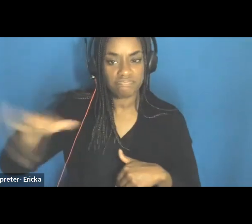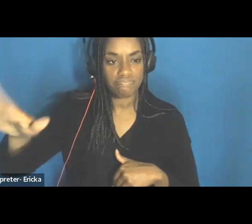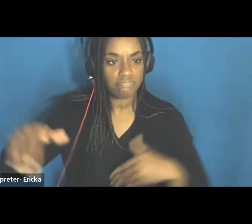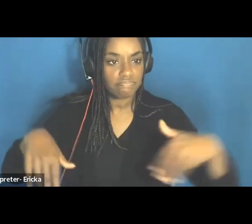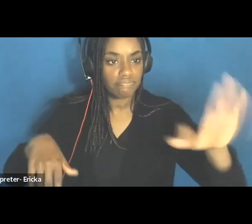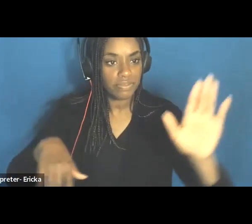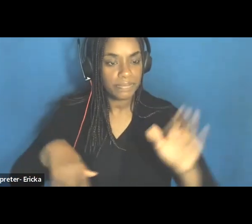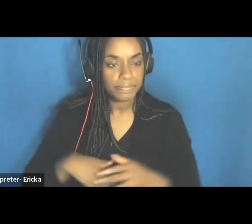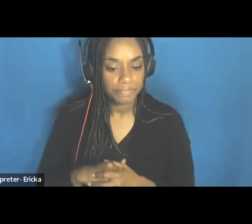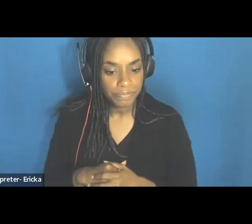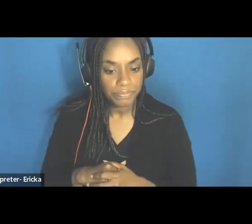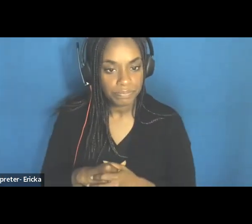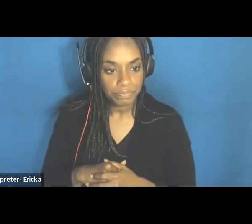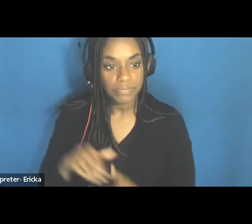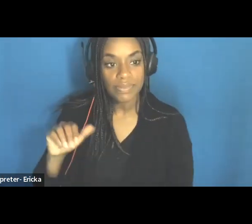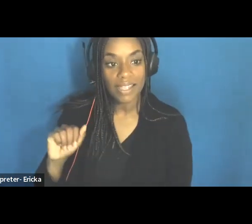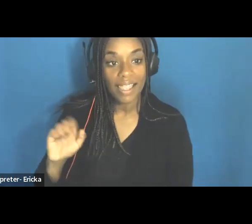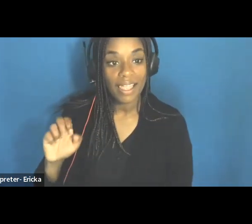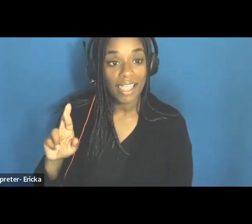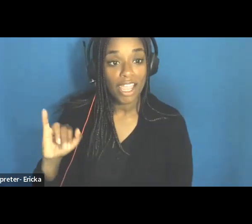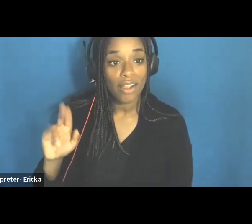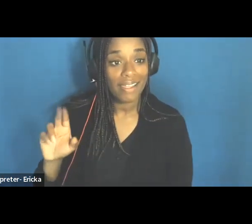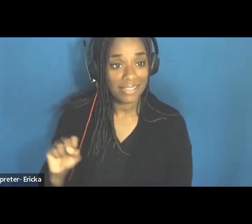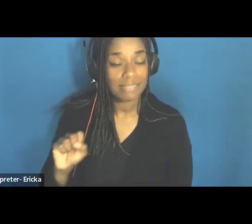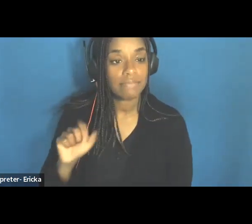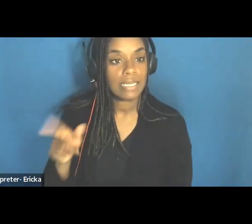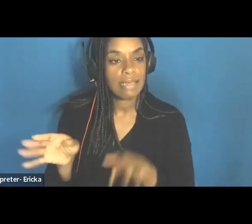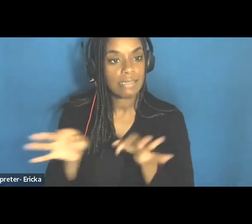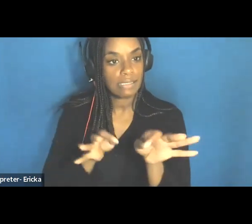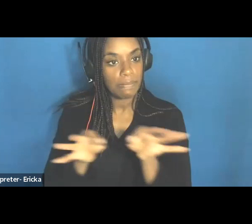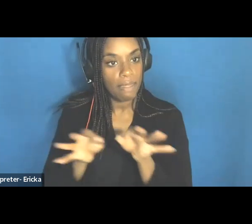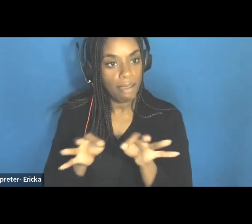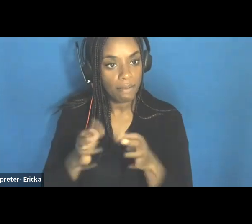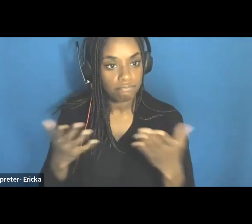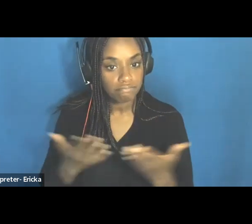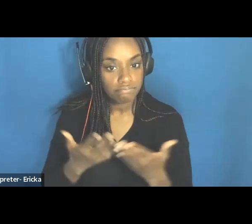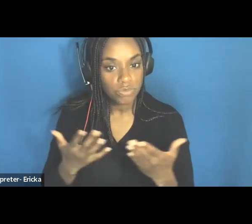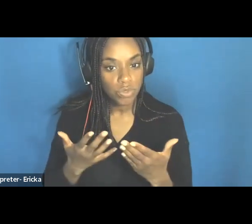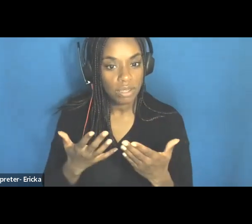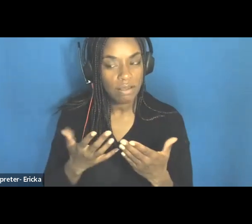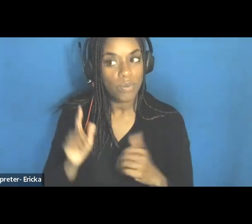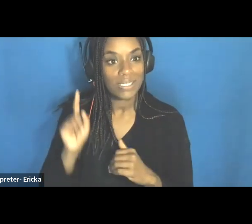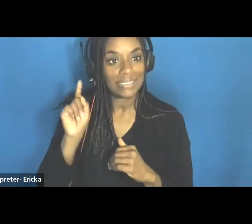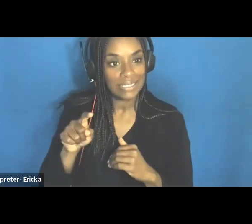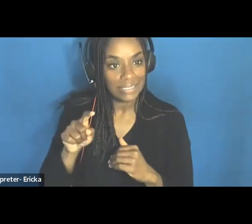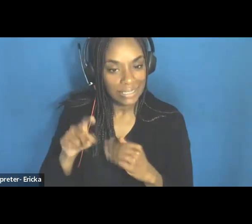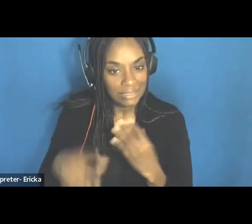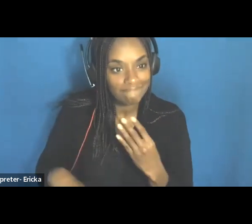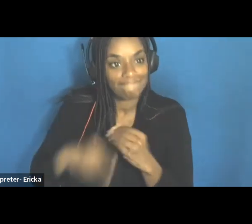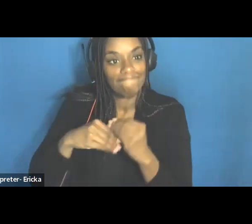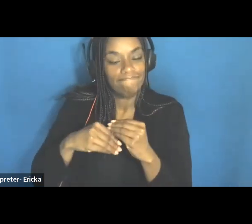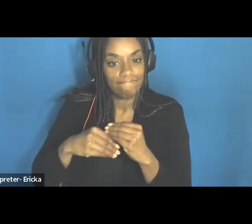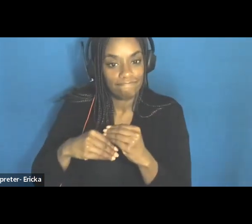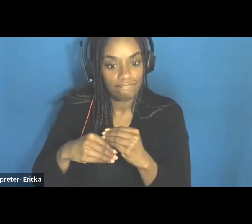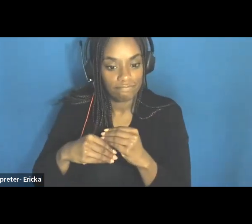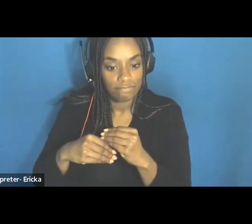Arias explaining how there needs to be an extra, just